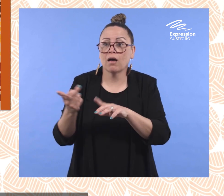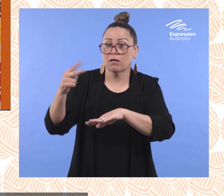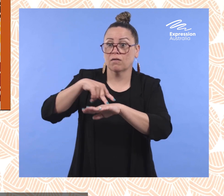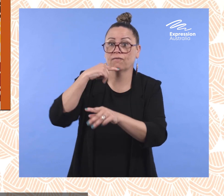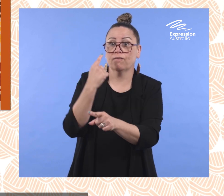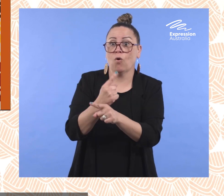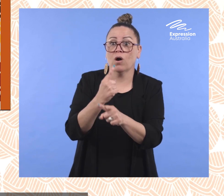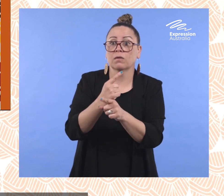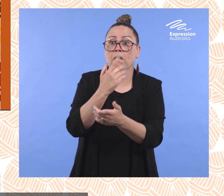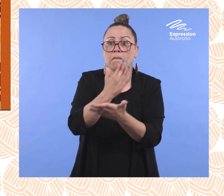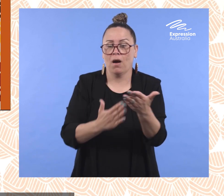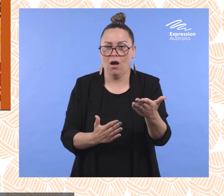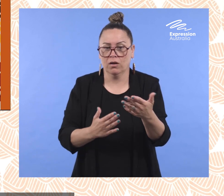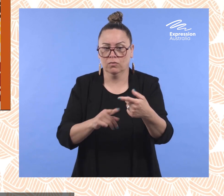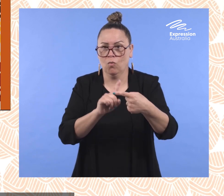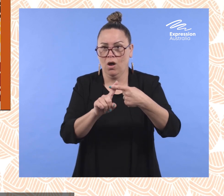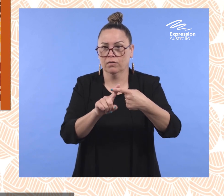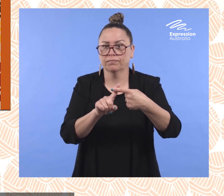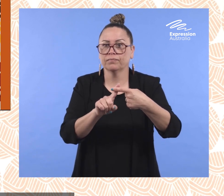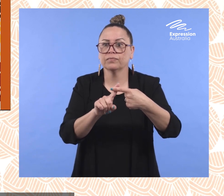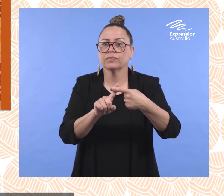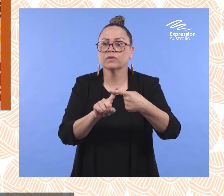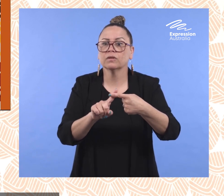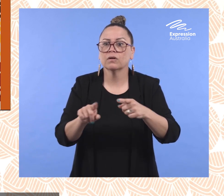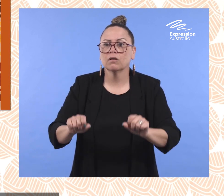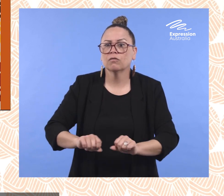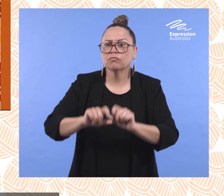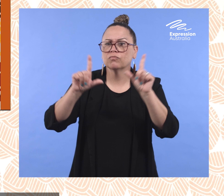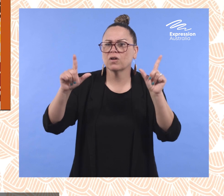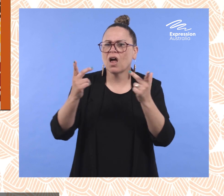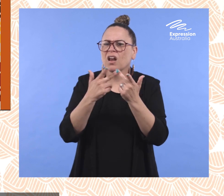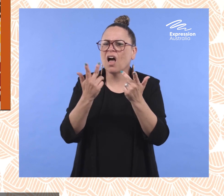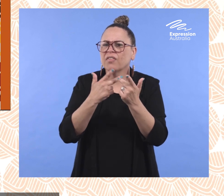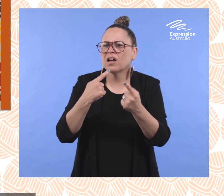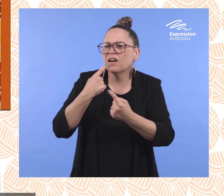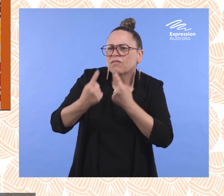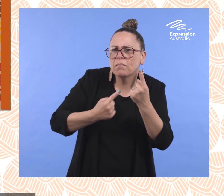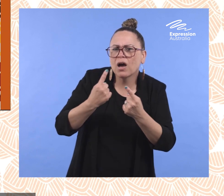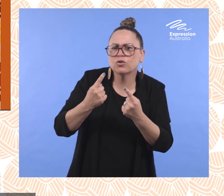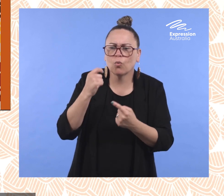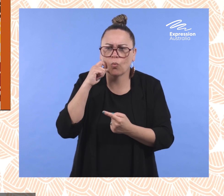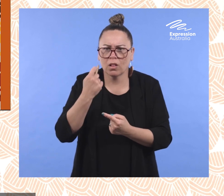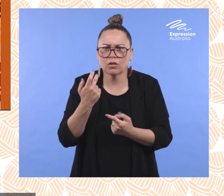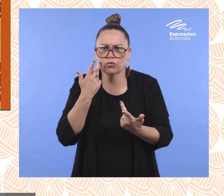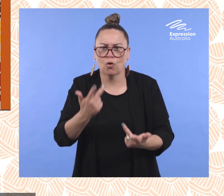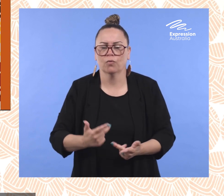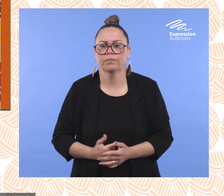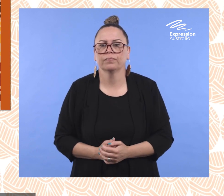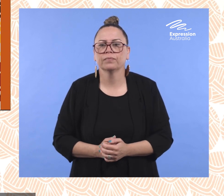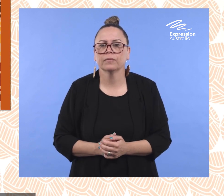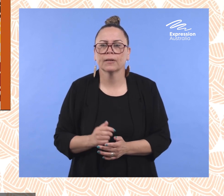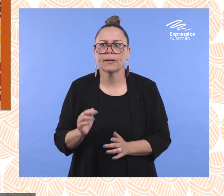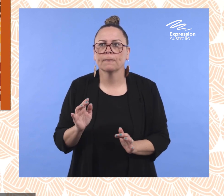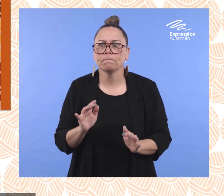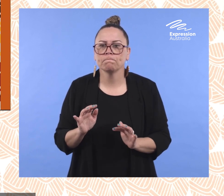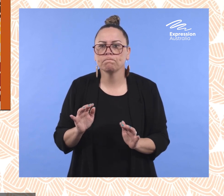the first step. And I'm just bringing up some other information here, Aunty Munya.